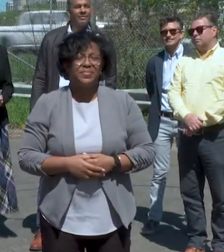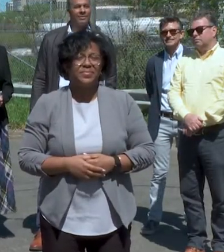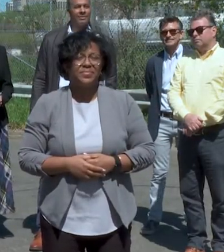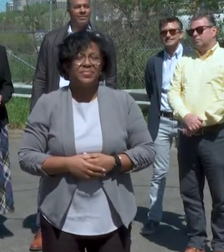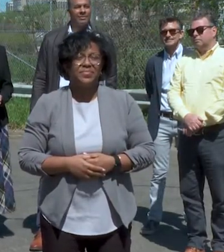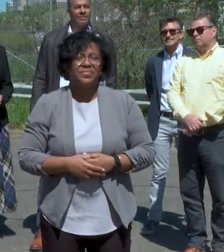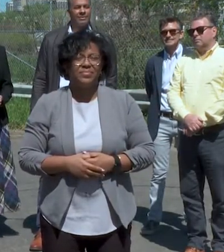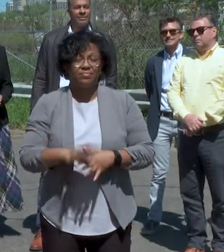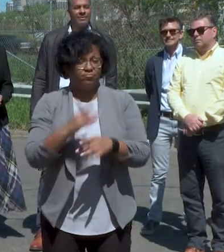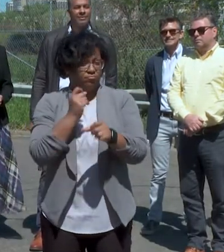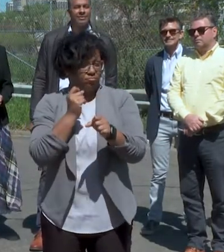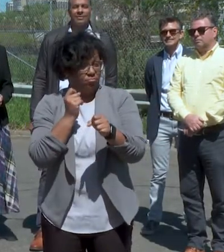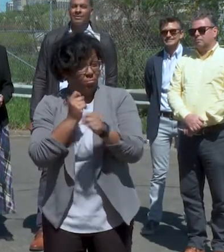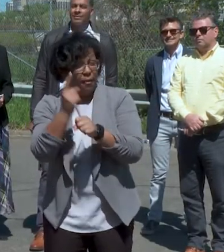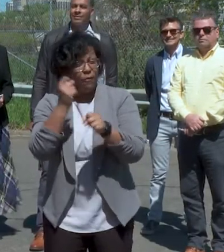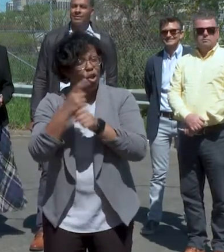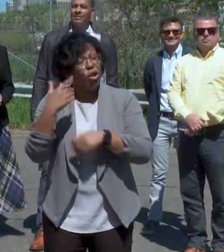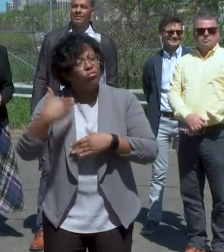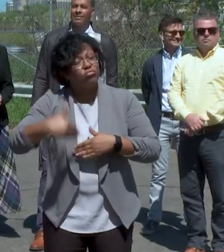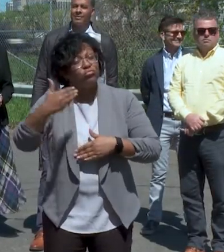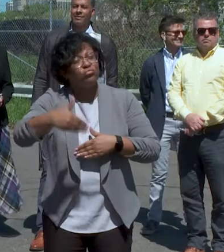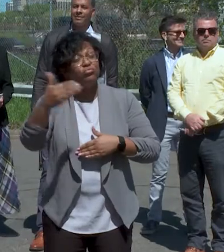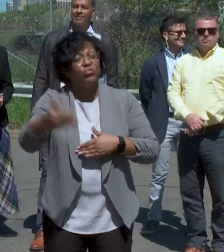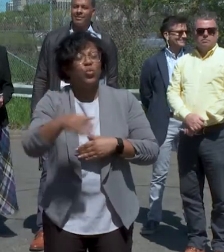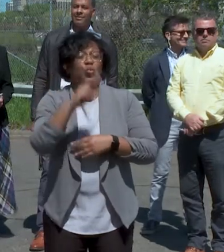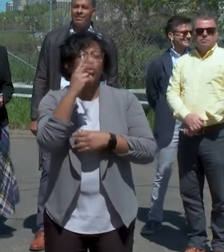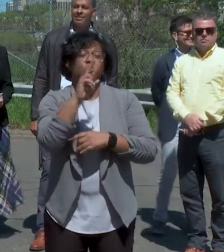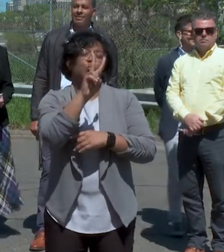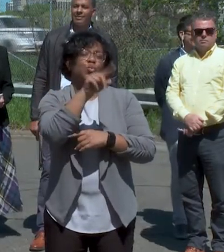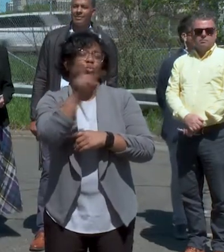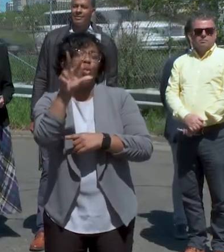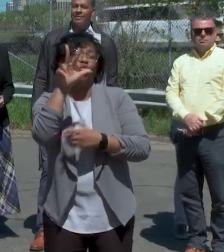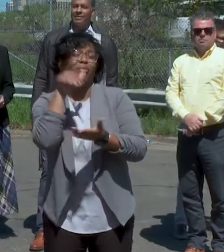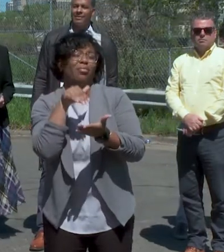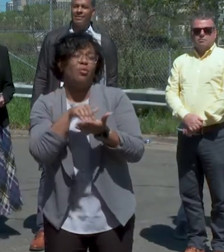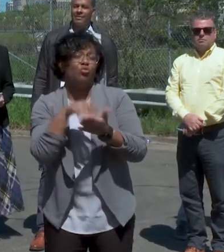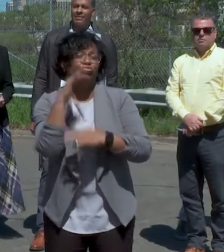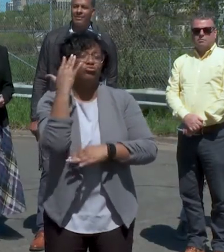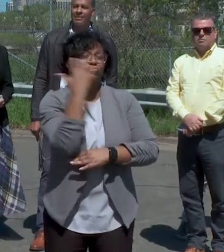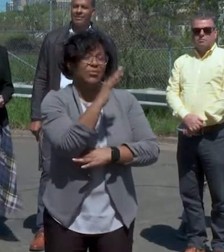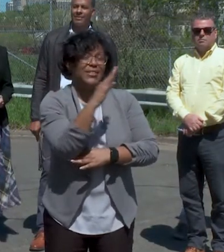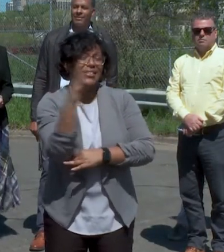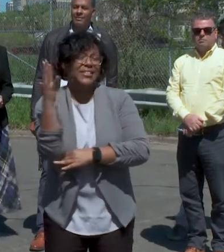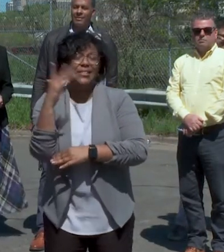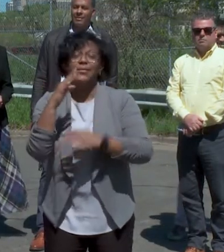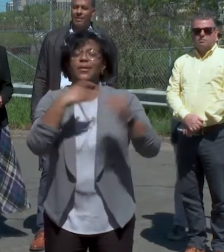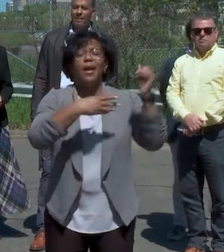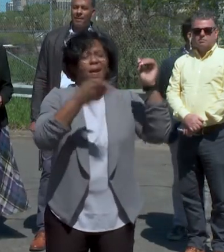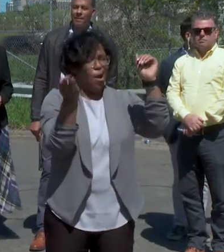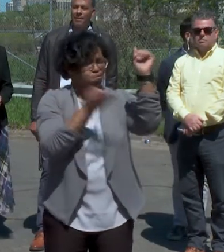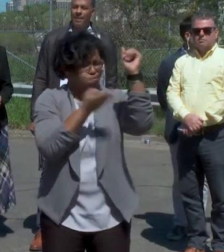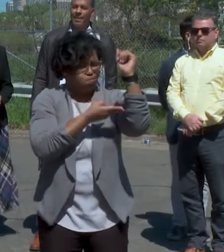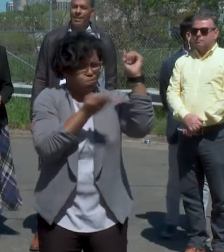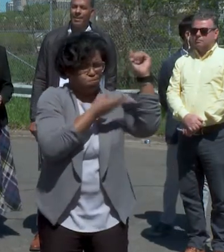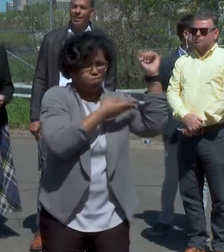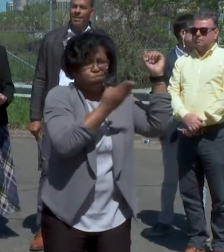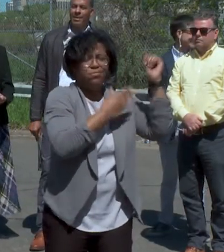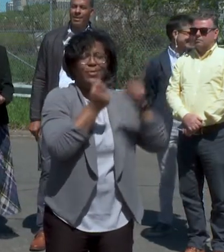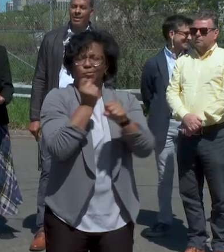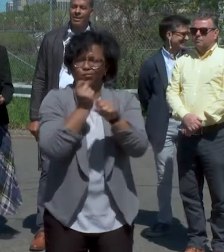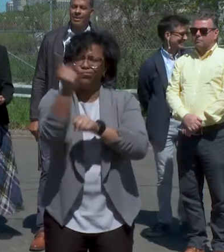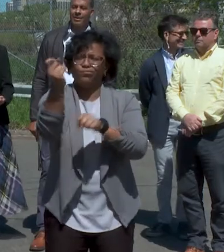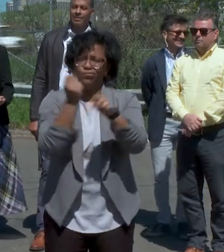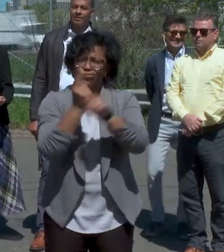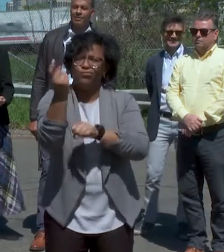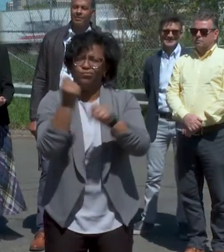trees from that Minneapolis Park Board number on an annual basis, but the good news is that we have a one-to-one plant. So